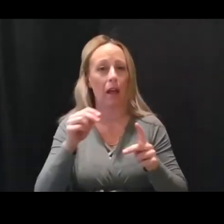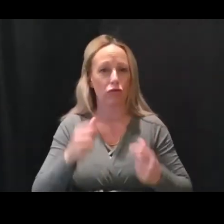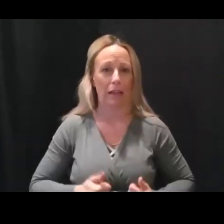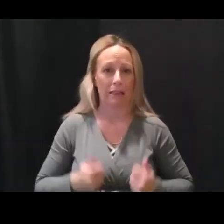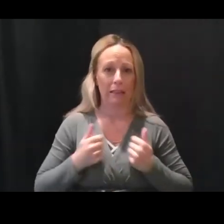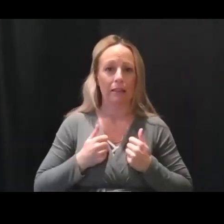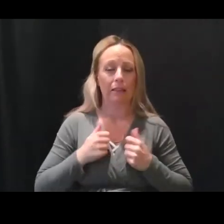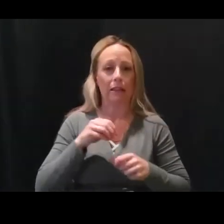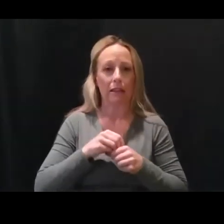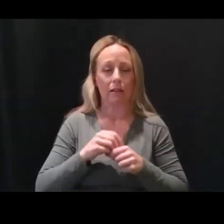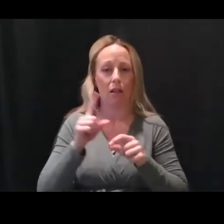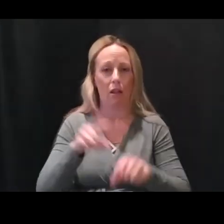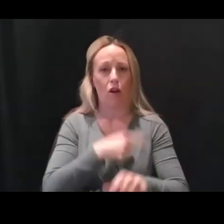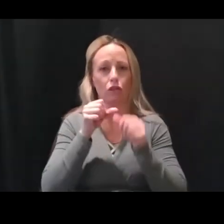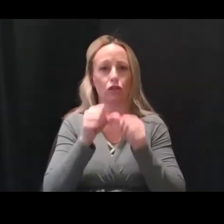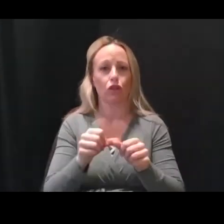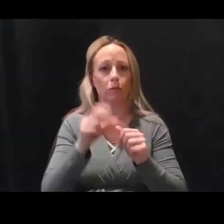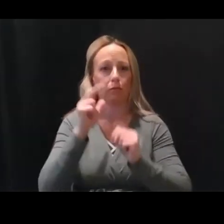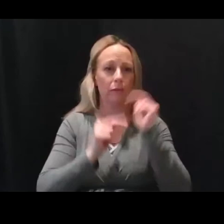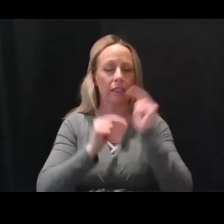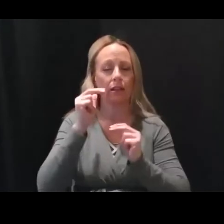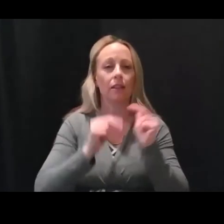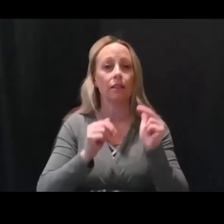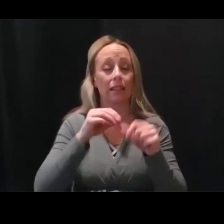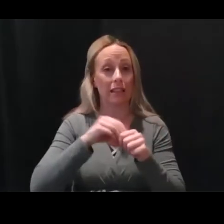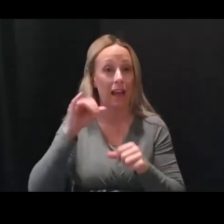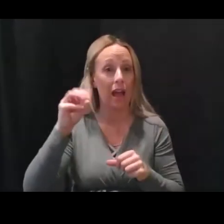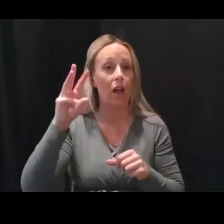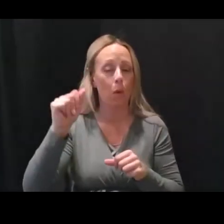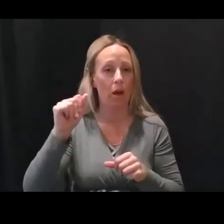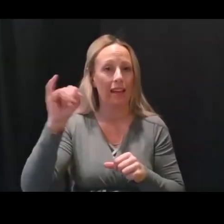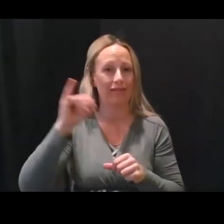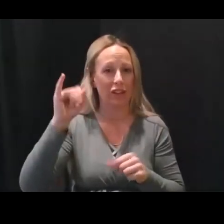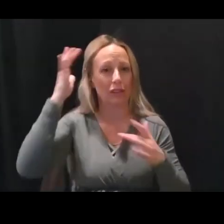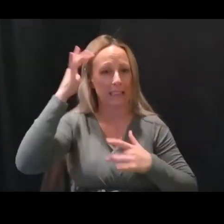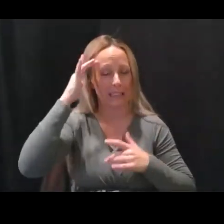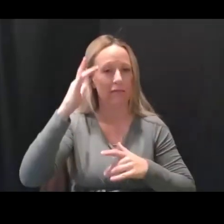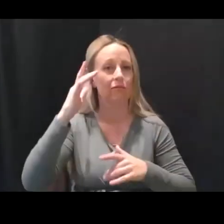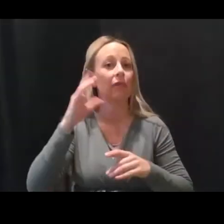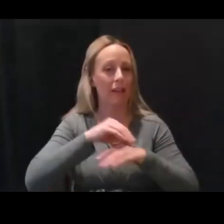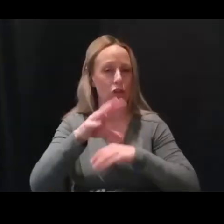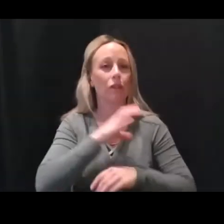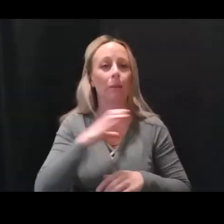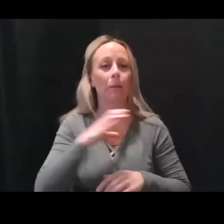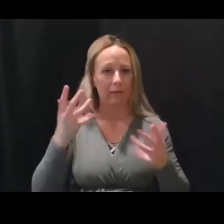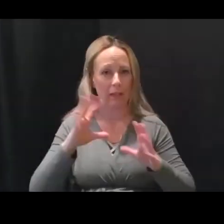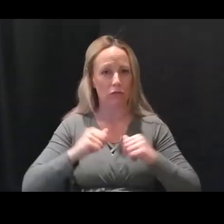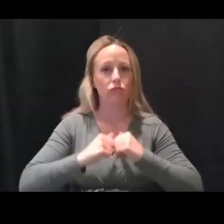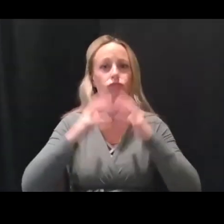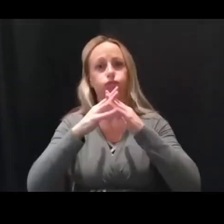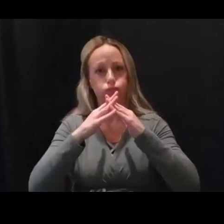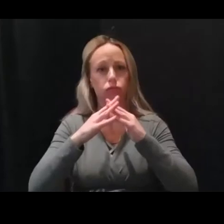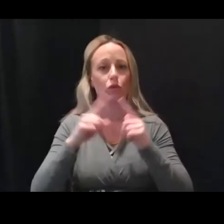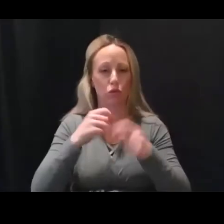care facilities. In Iowa, an infectious disease advisory committee has been created to provide further